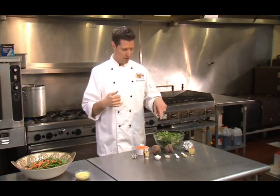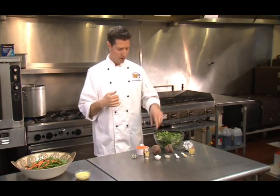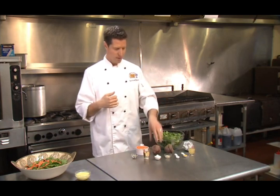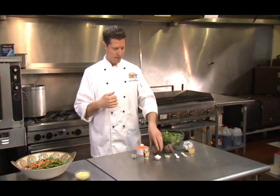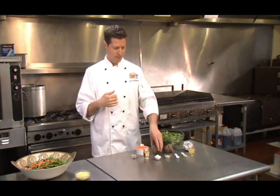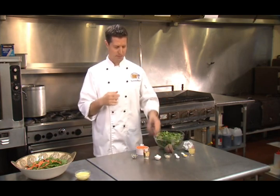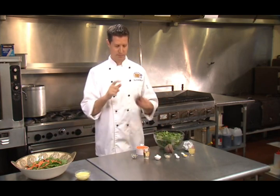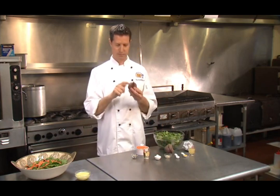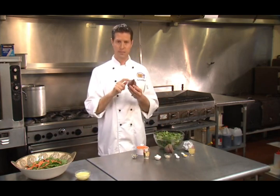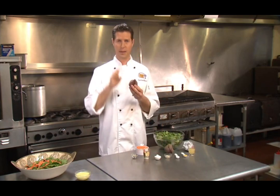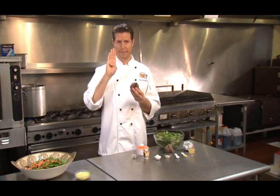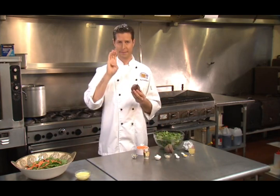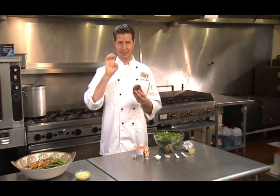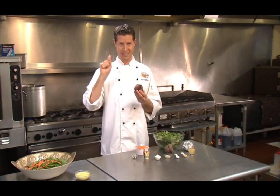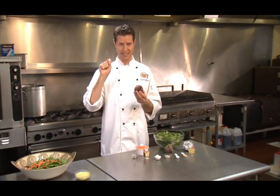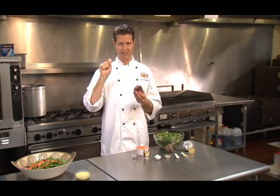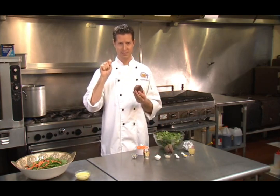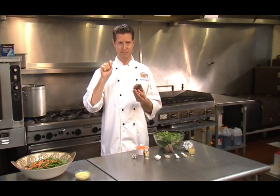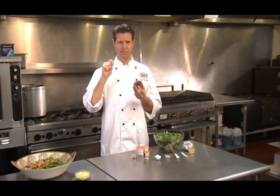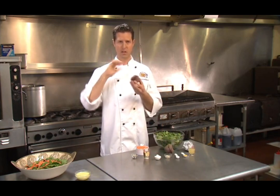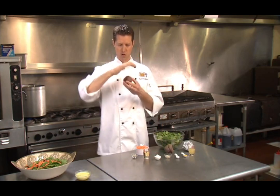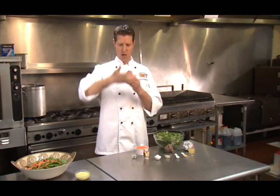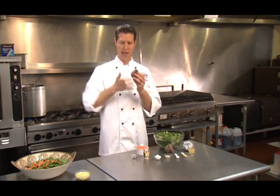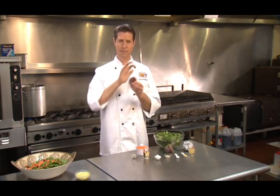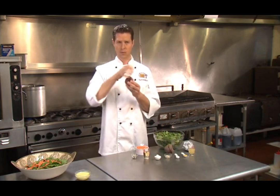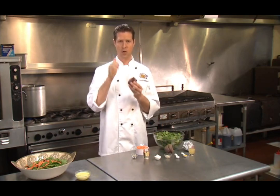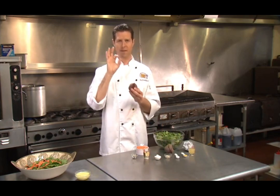First, wrap the beets in foil so they look like this.